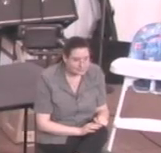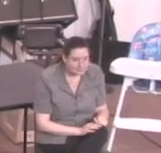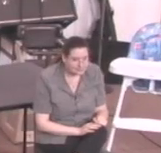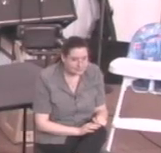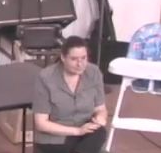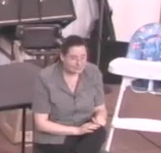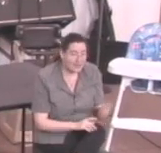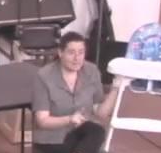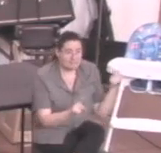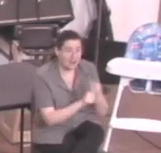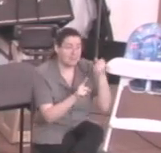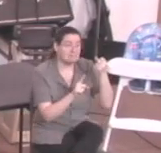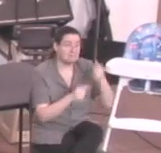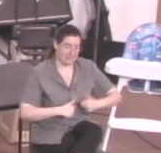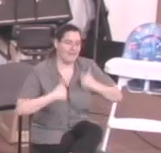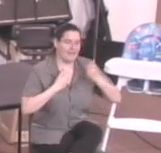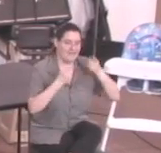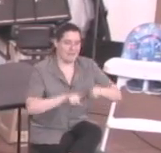life happens.